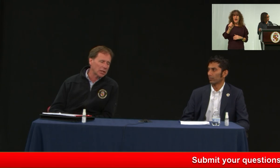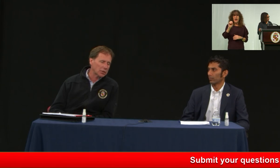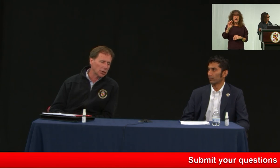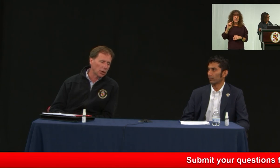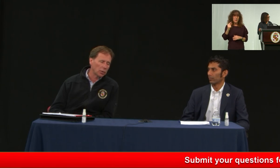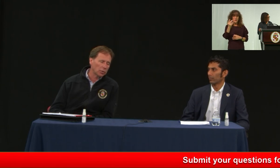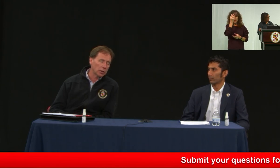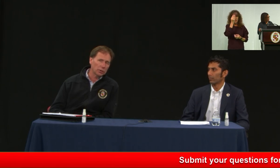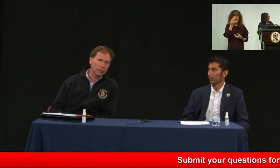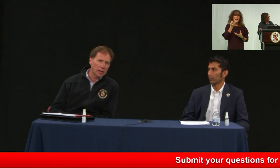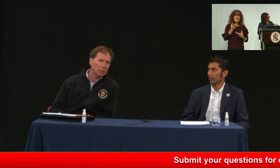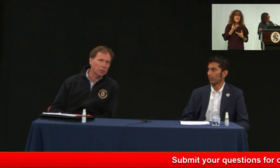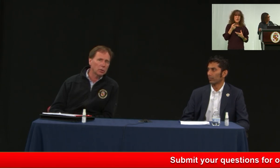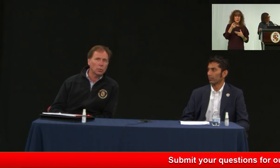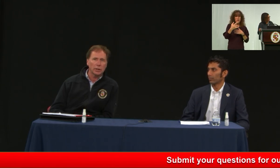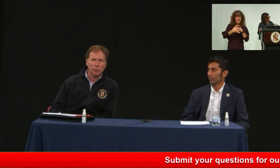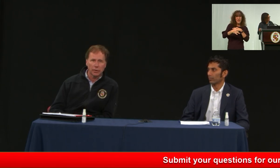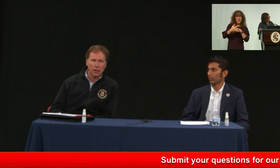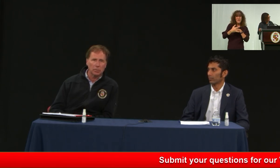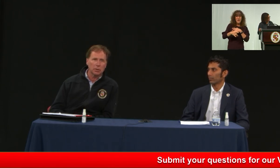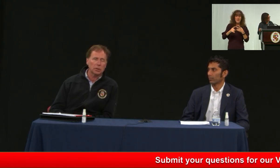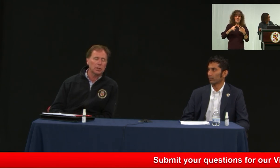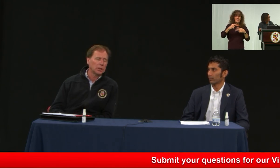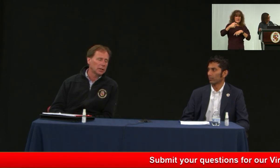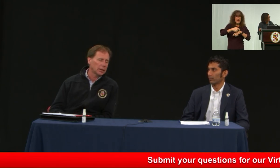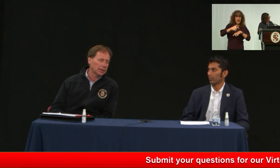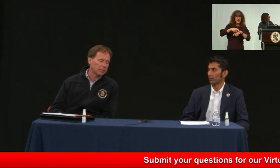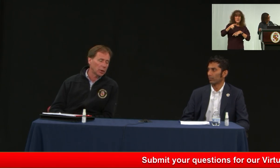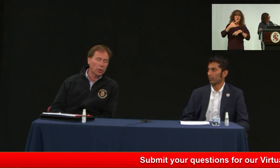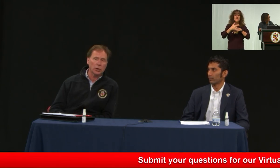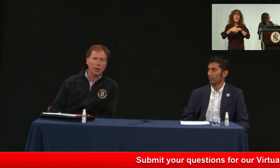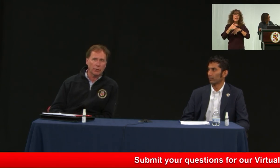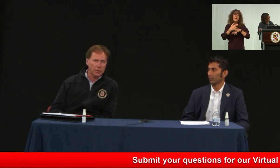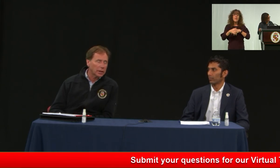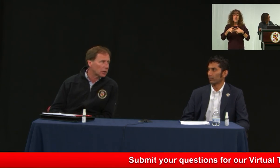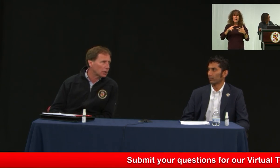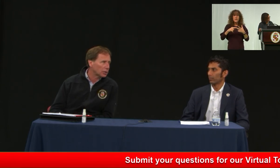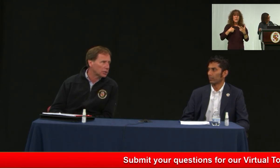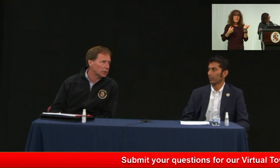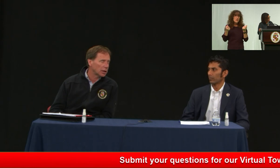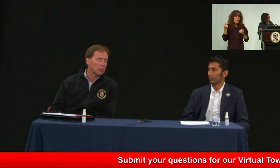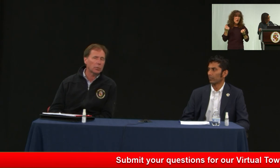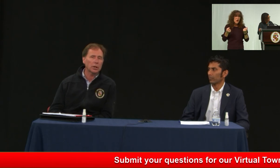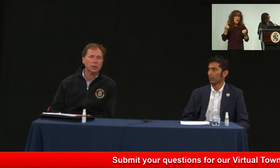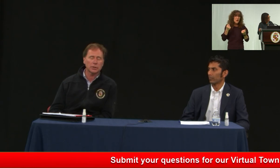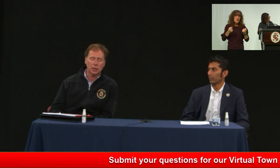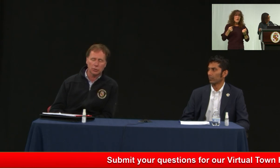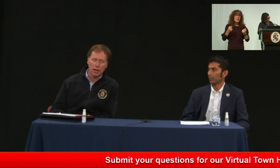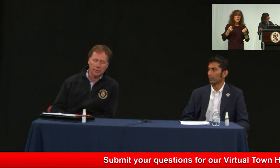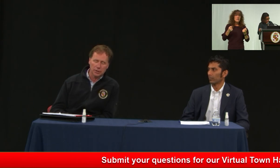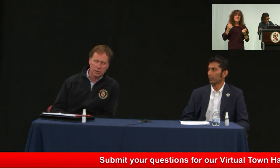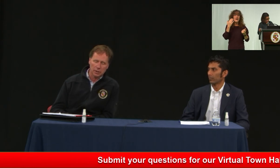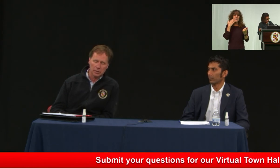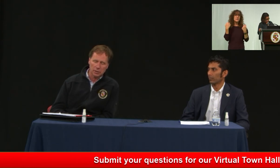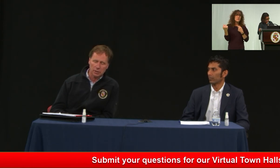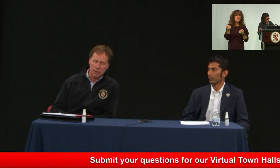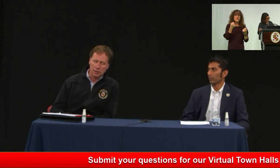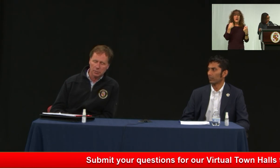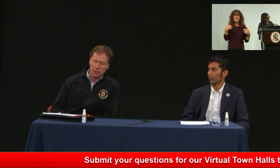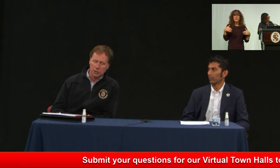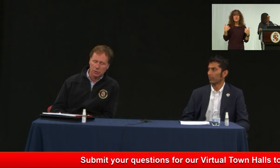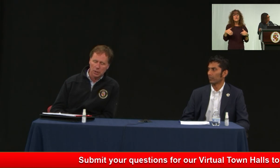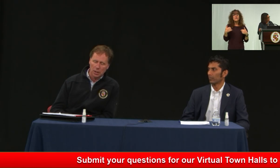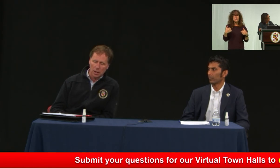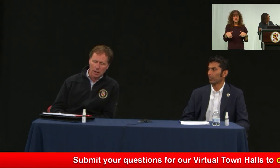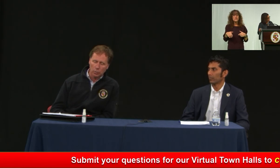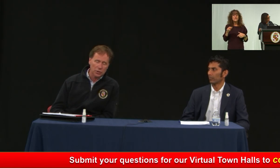and let us know that you're available, when you're available, you know, whether you have a vehicle that you can help with, because I know driving is likely